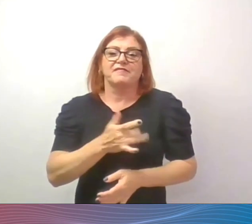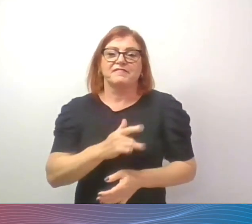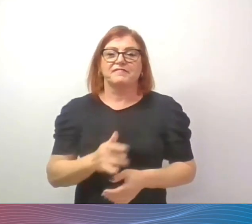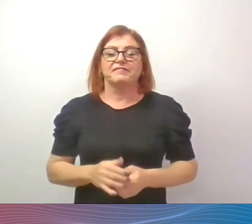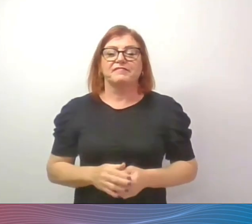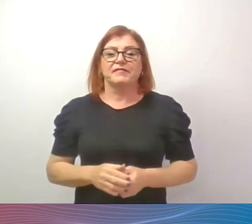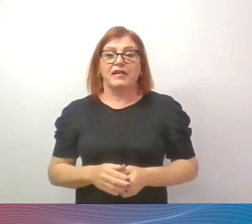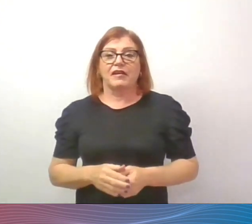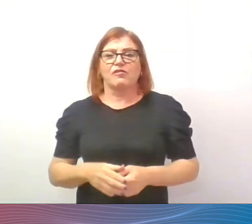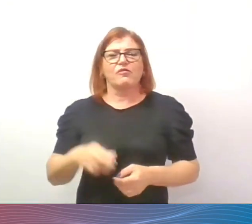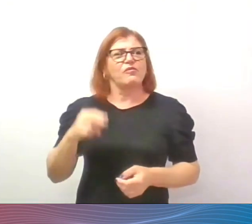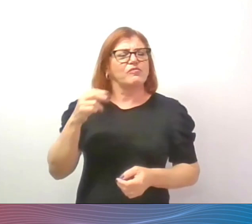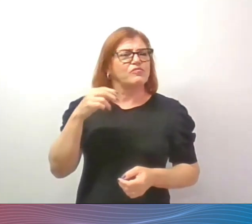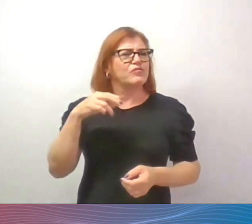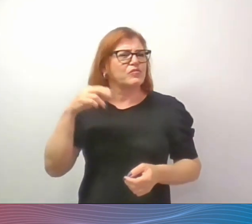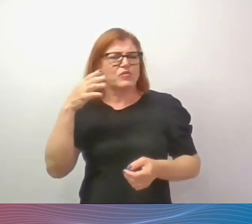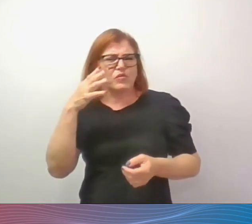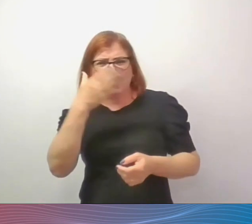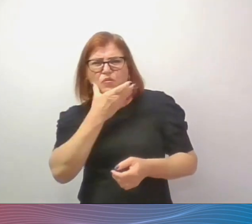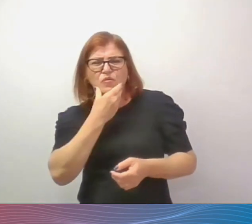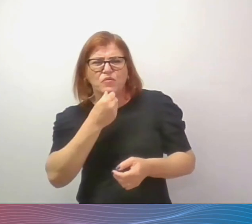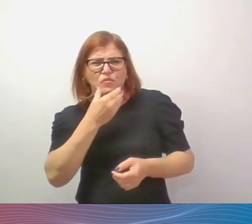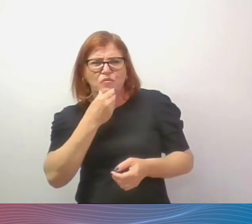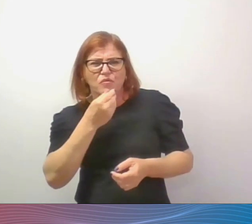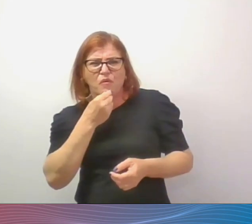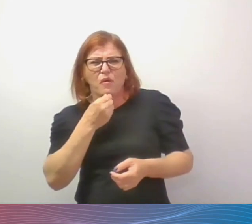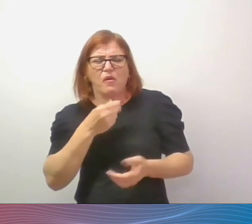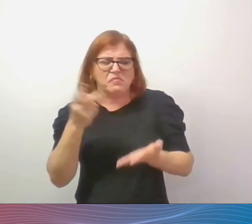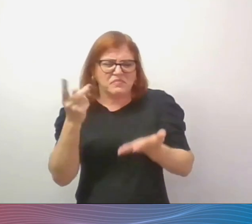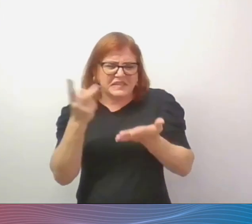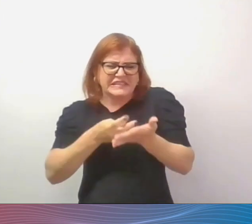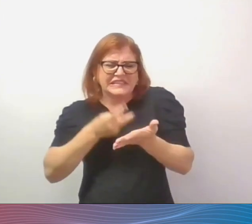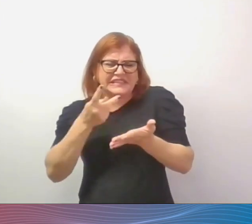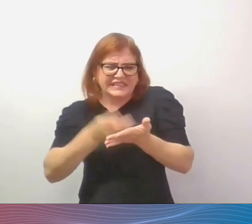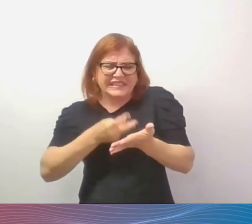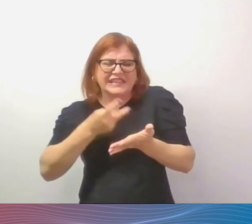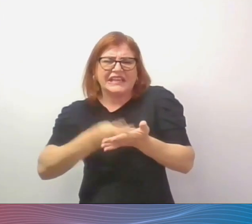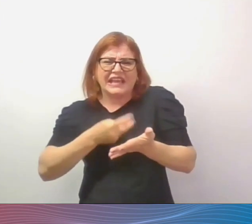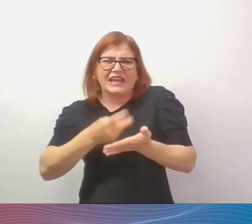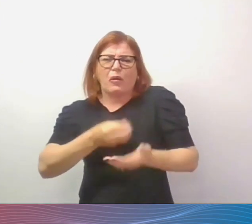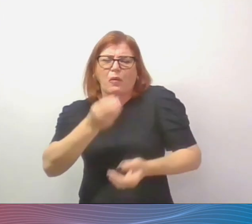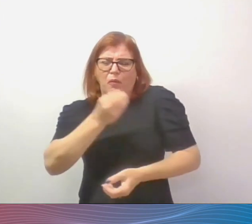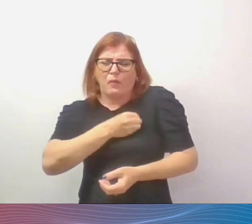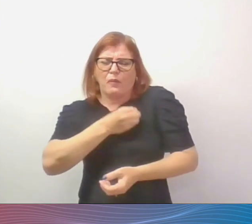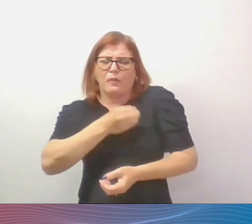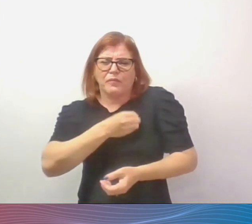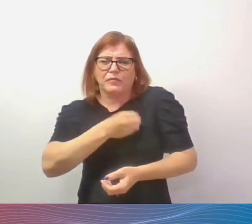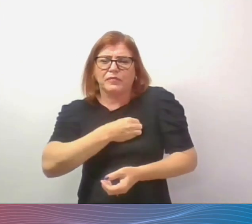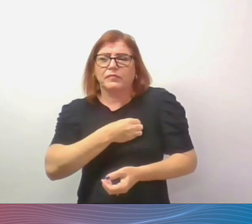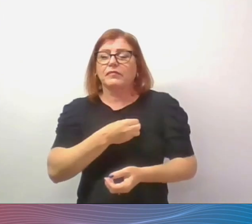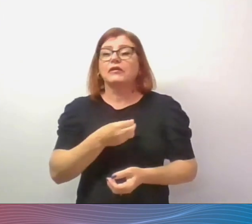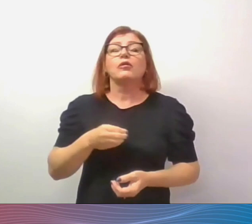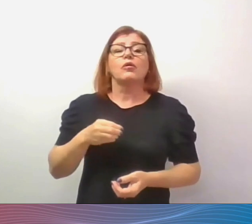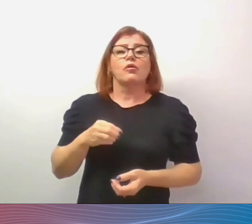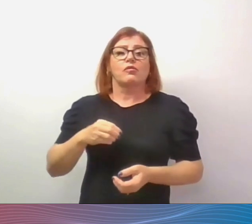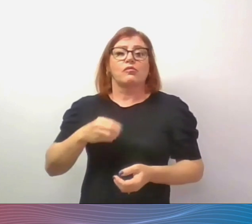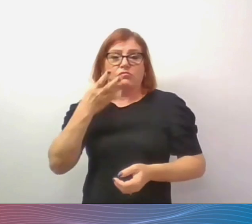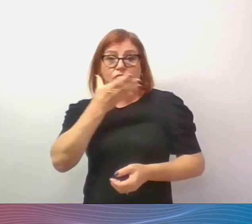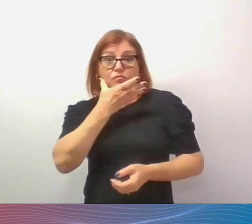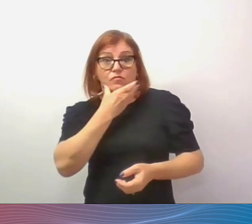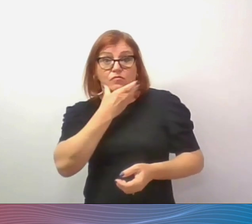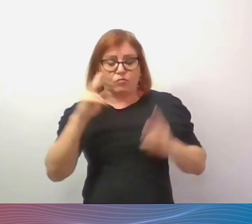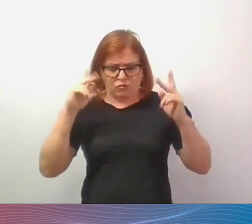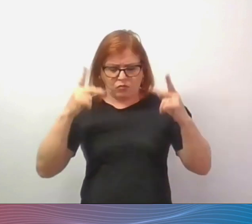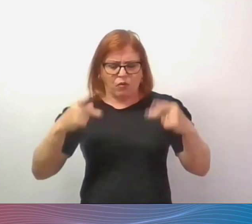and grace towards man who fell. O homem que foi criado à imagem e semelhança de Deus, para que